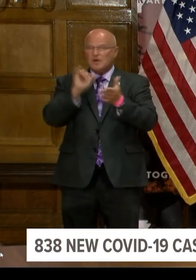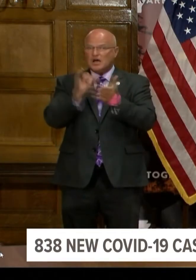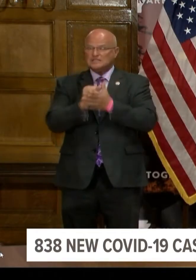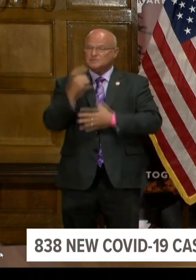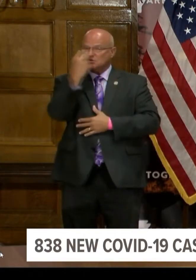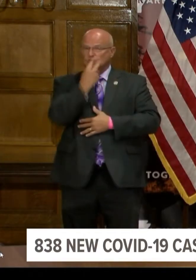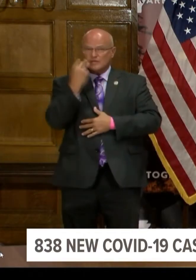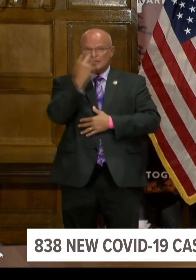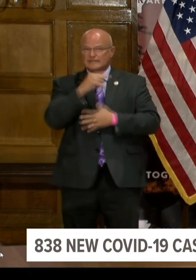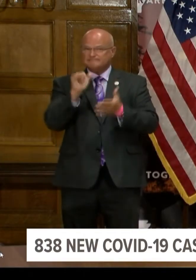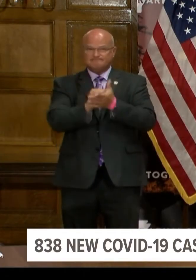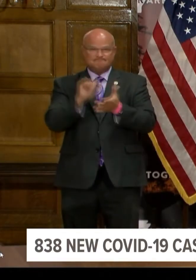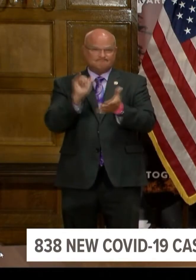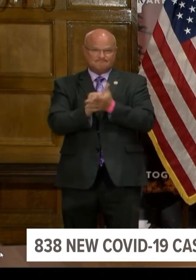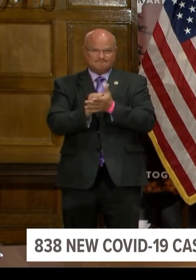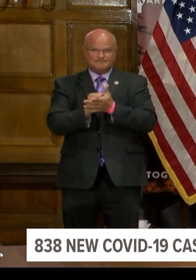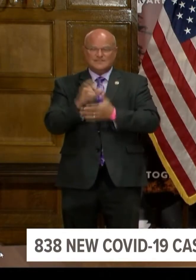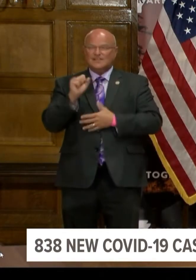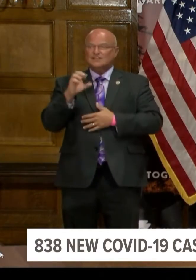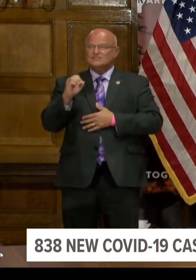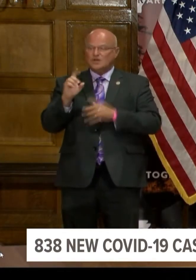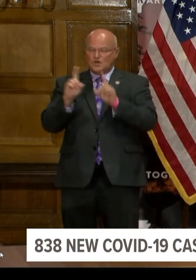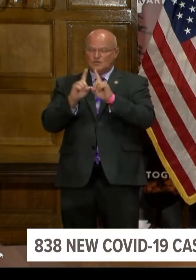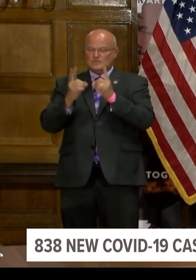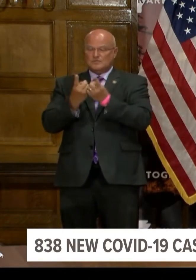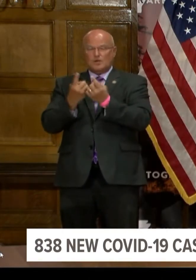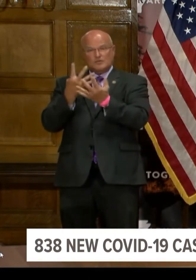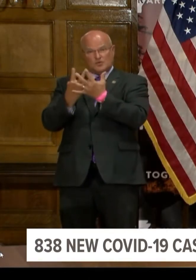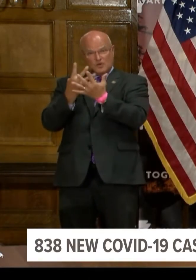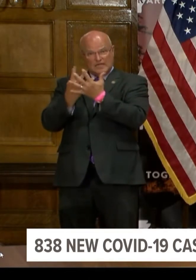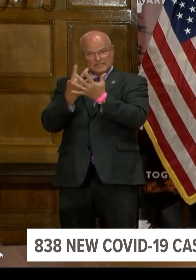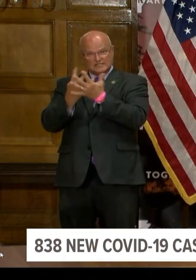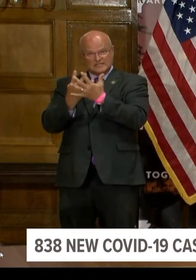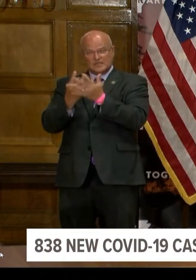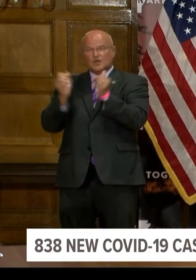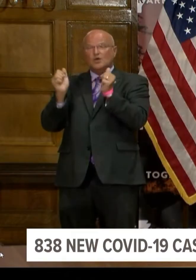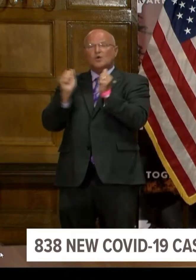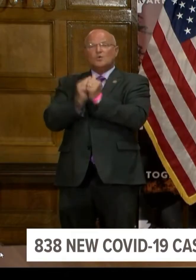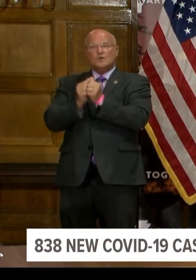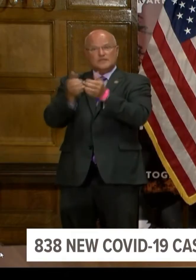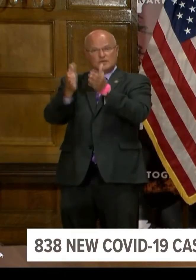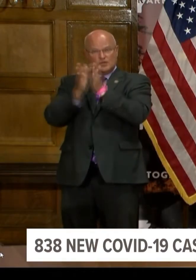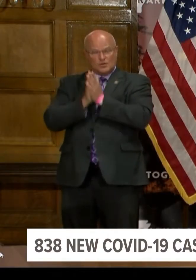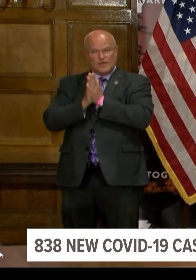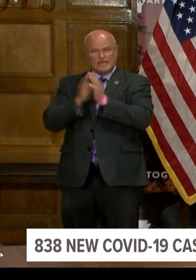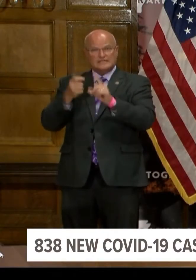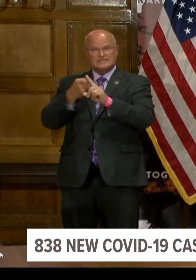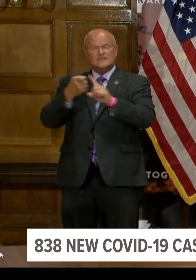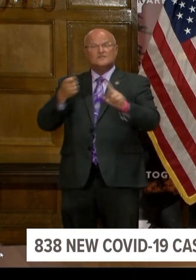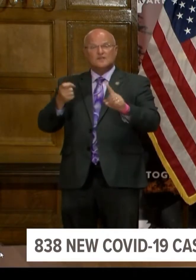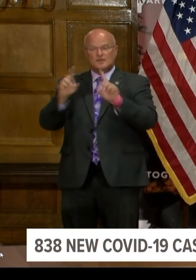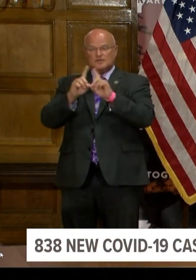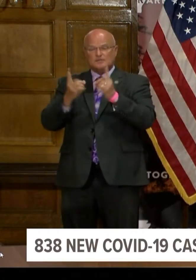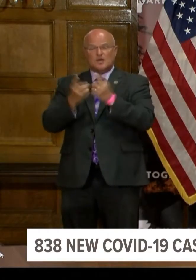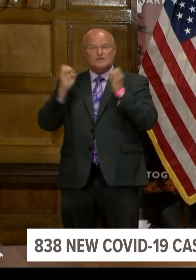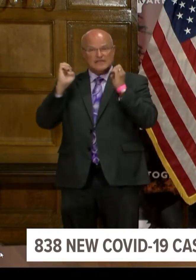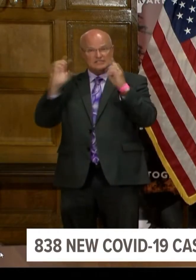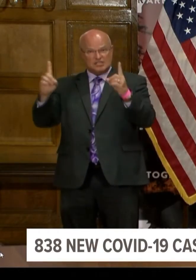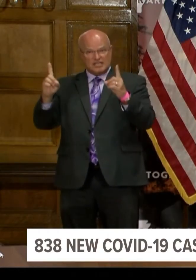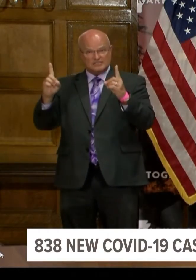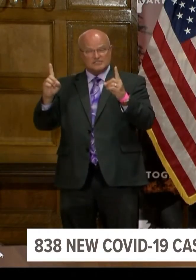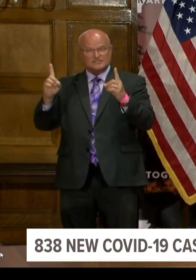to read my lips. And so the Department of Corrections, with the request of our Department of